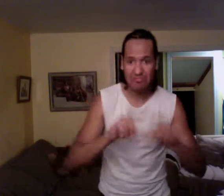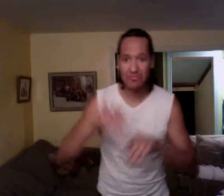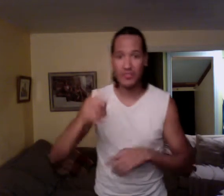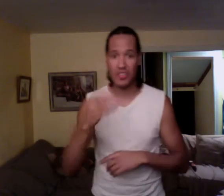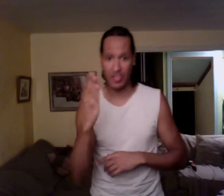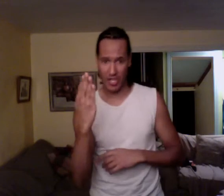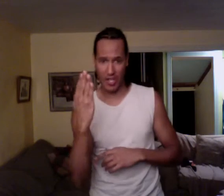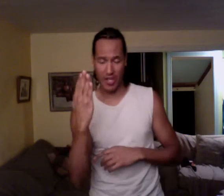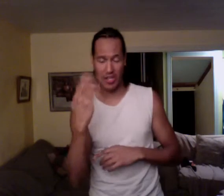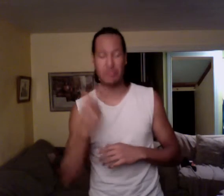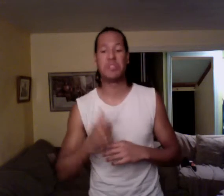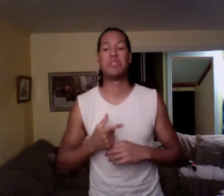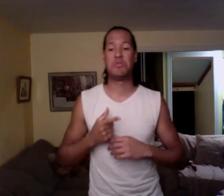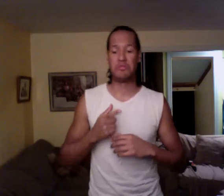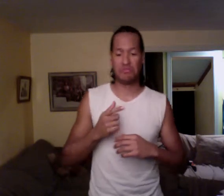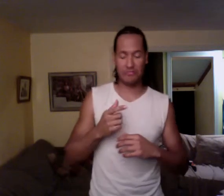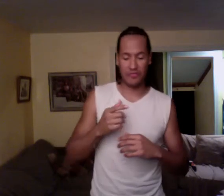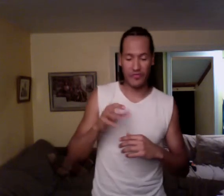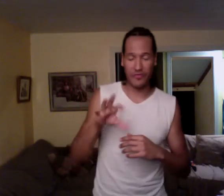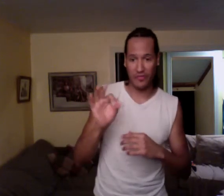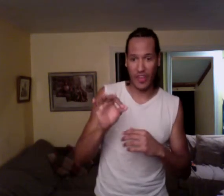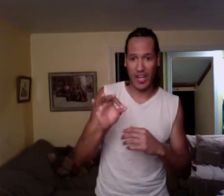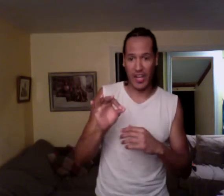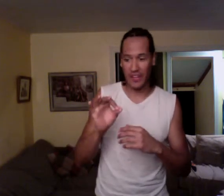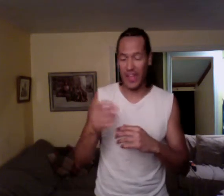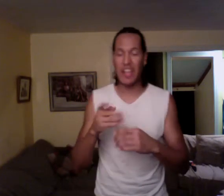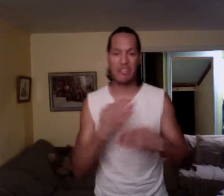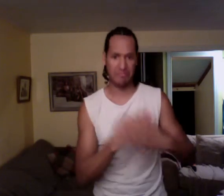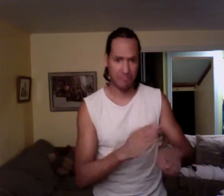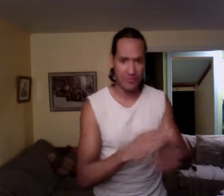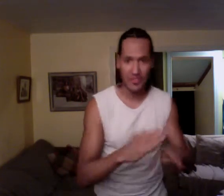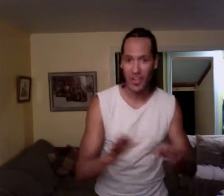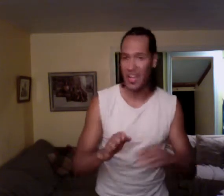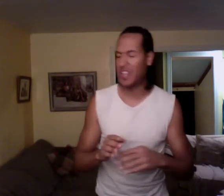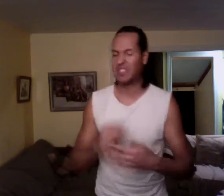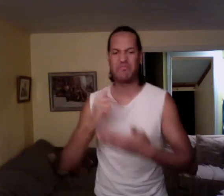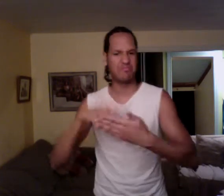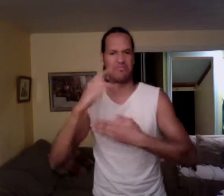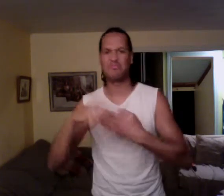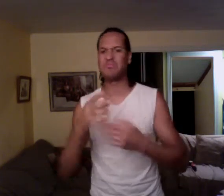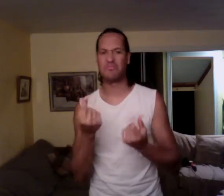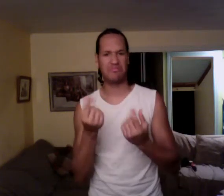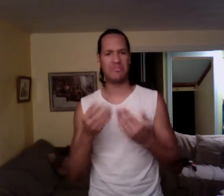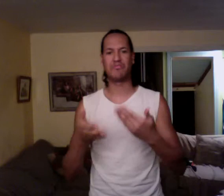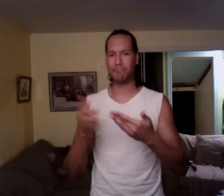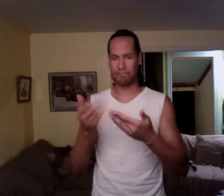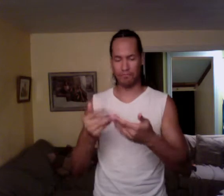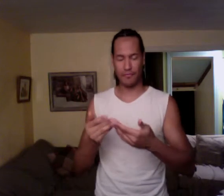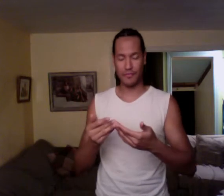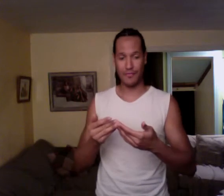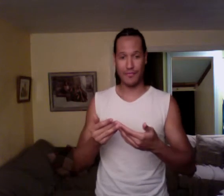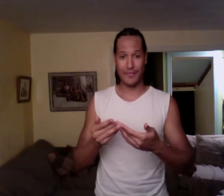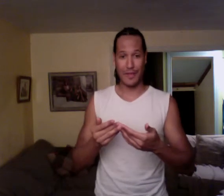The reason there's that's so much nicer now in computers is that in the days before